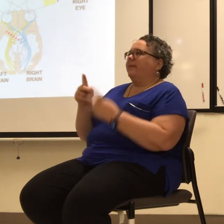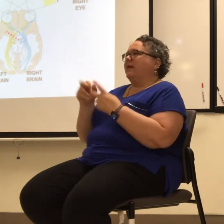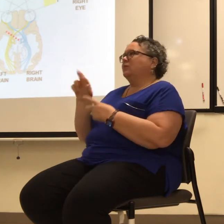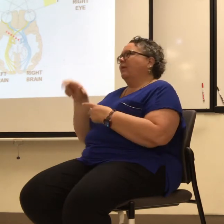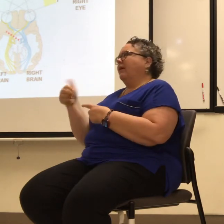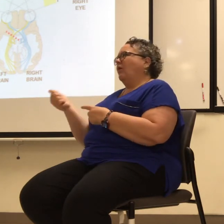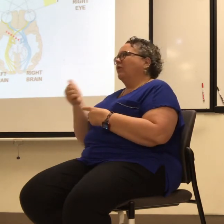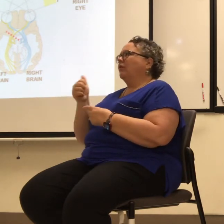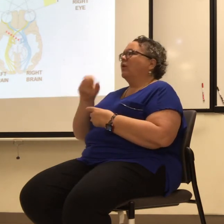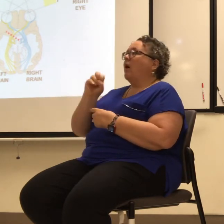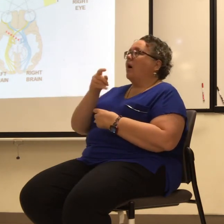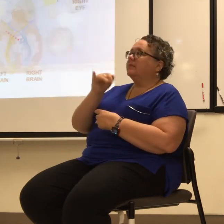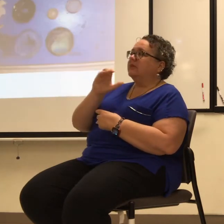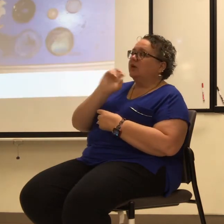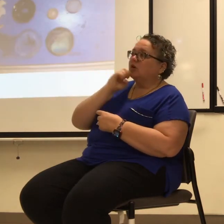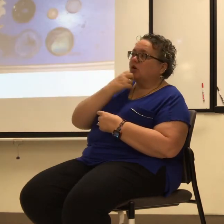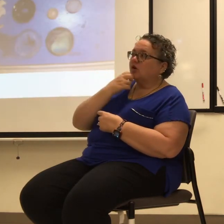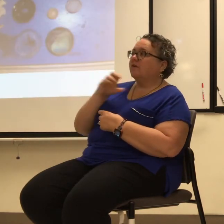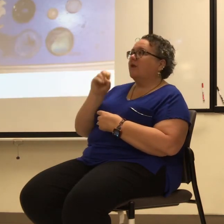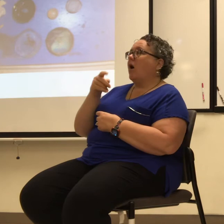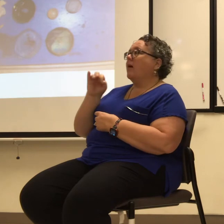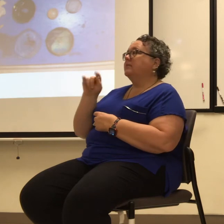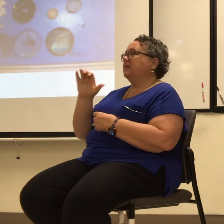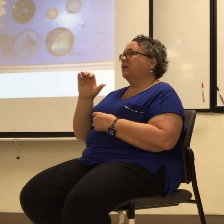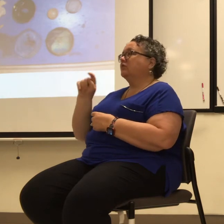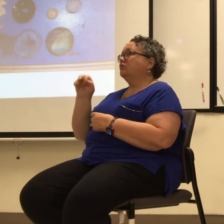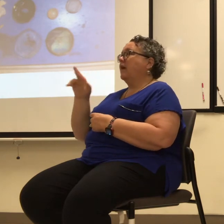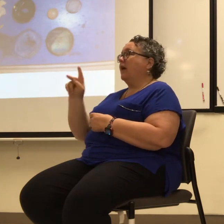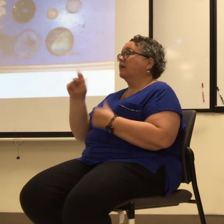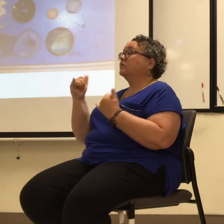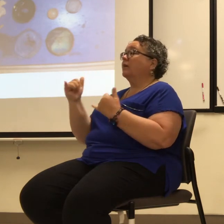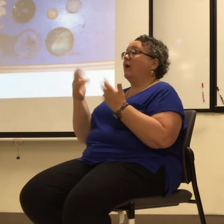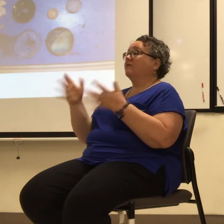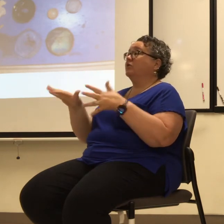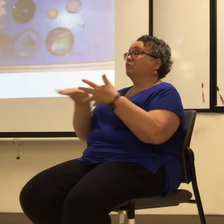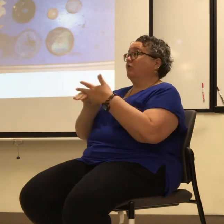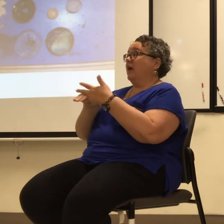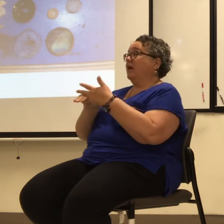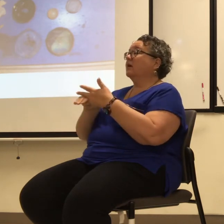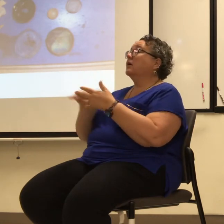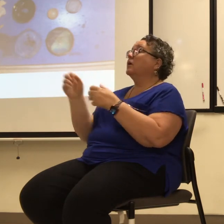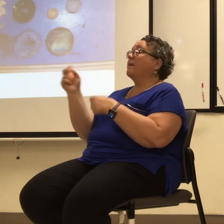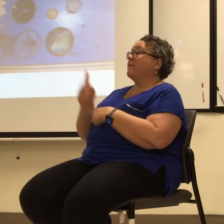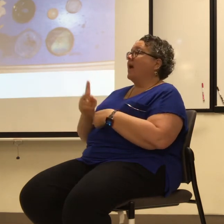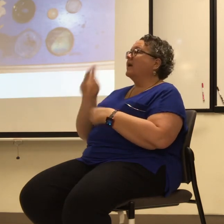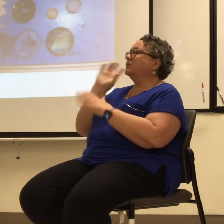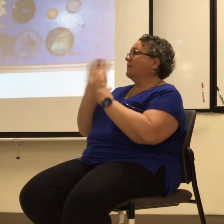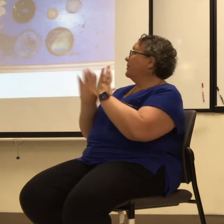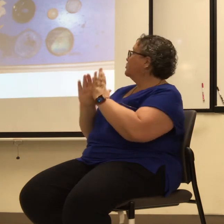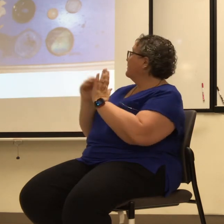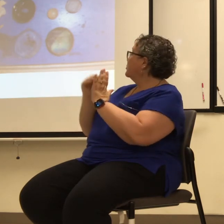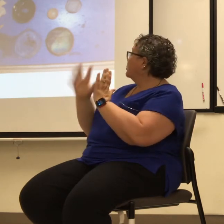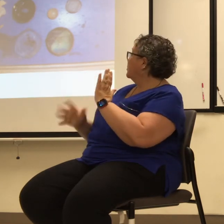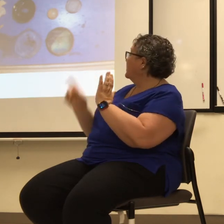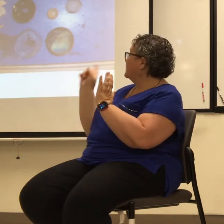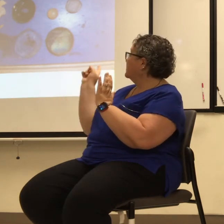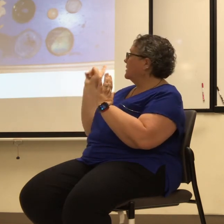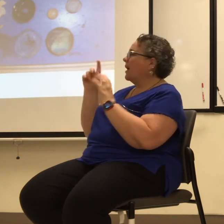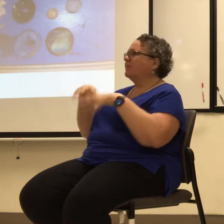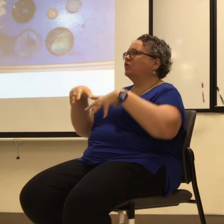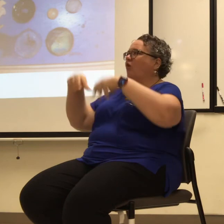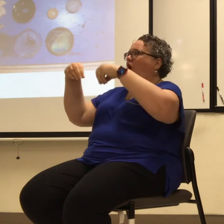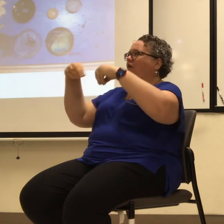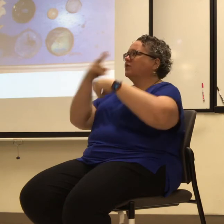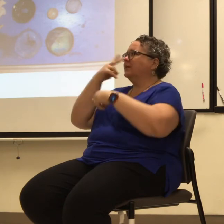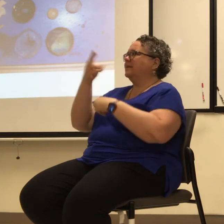optic nerve, optic tract. When you come back from break, this is a picture of a student. Okay, I'm going to turn off the lights so